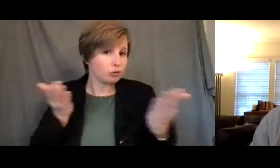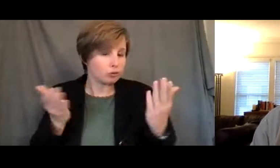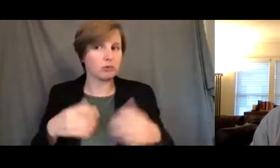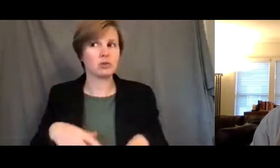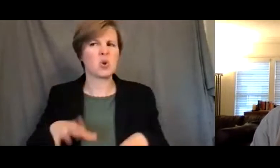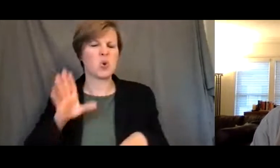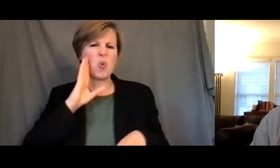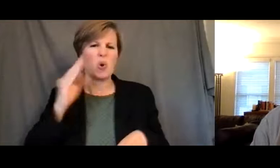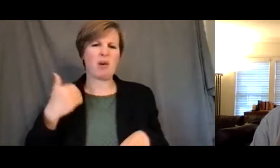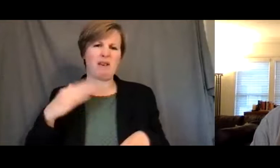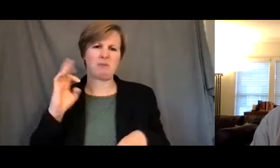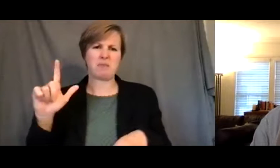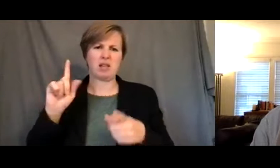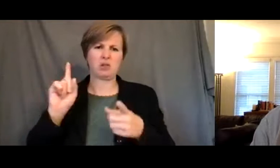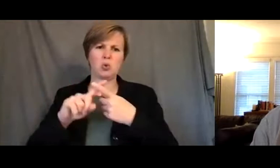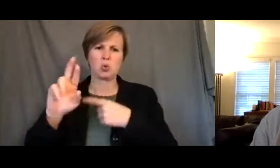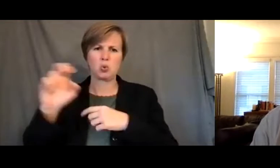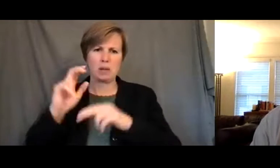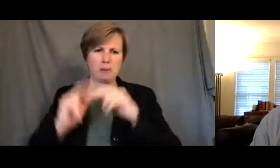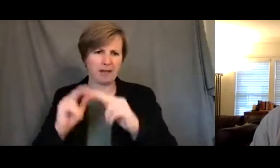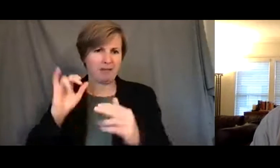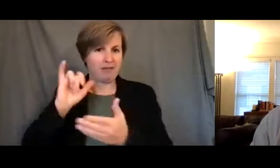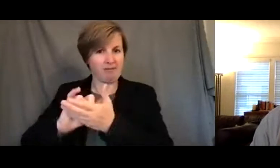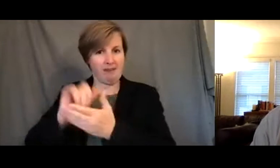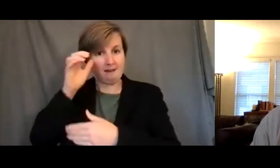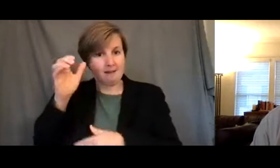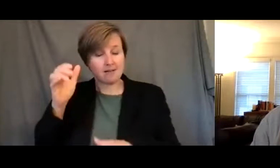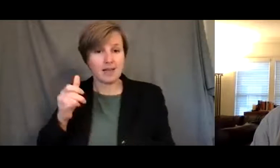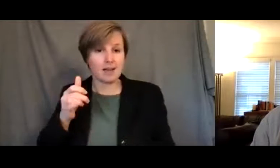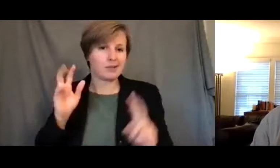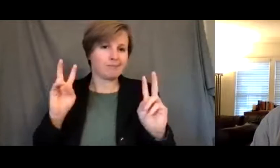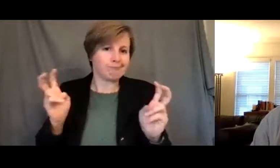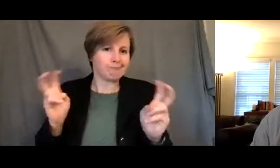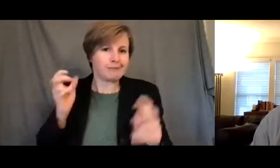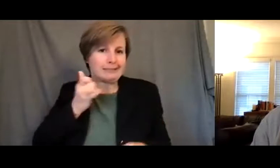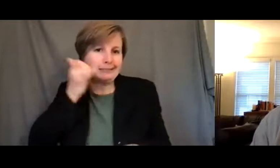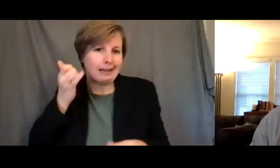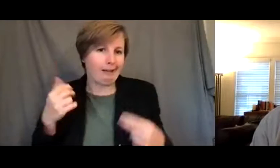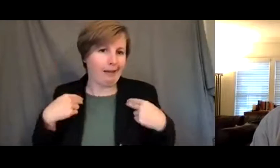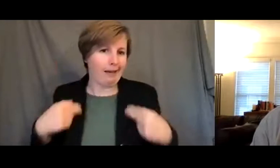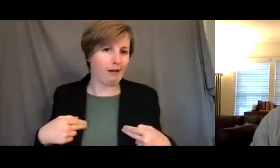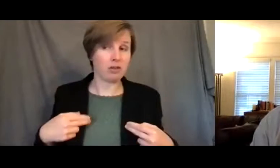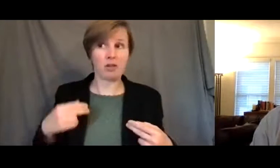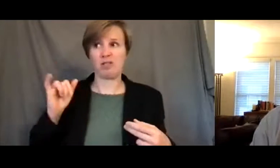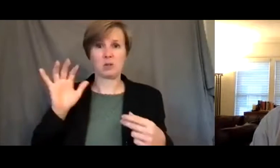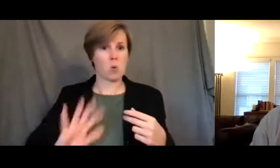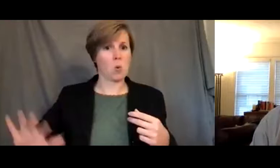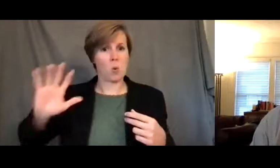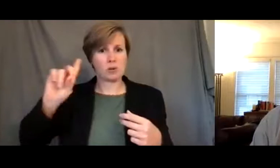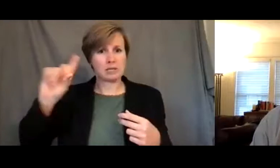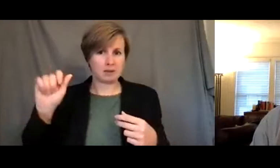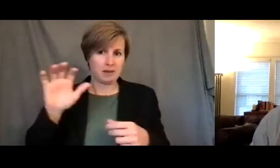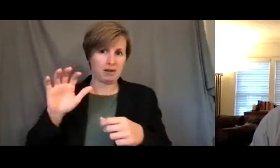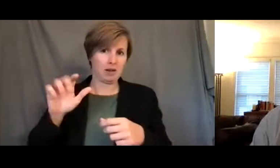to revamp telehealth just generally. And I think in this whole disability area, as you